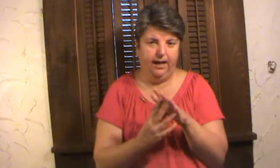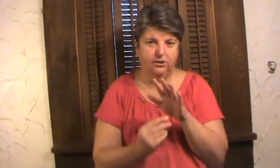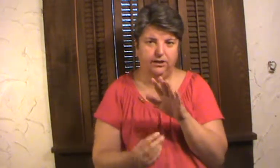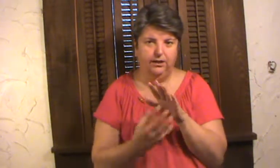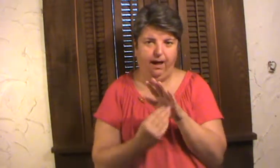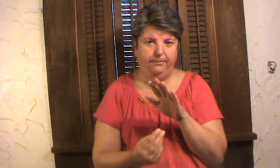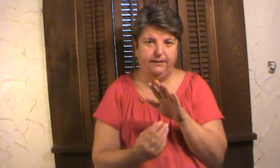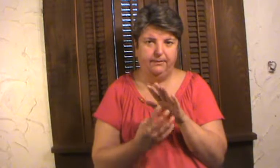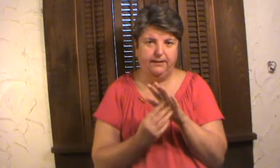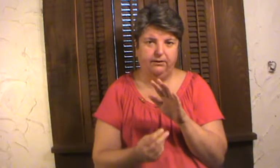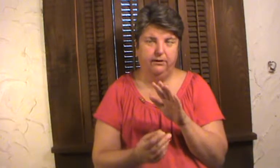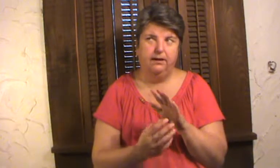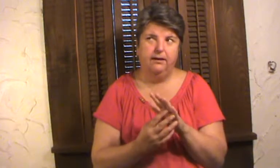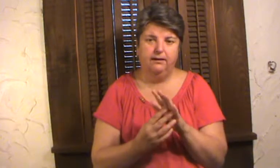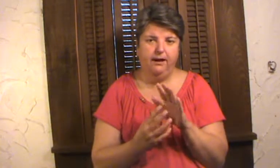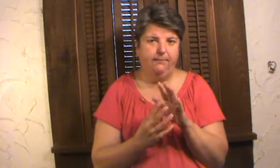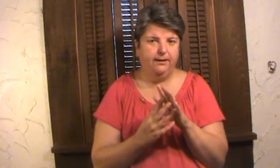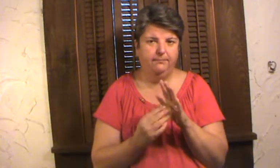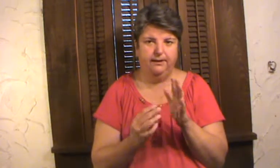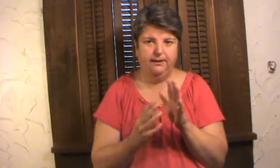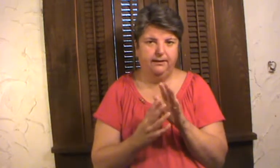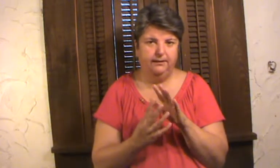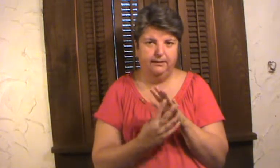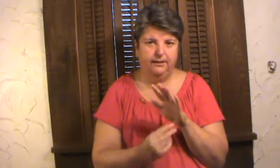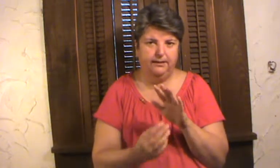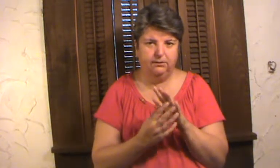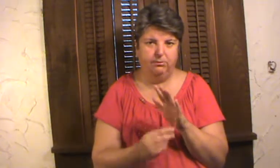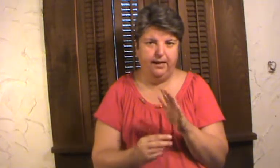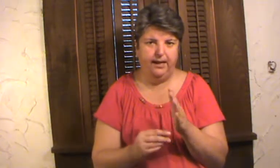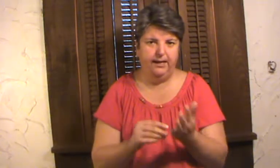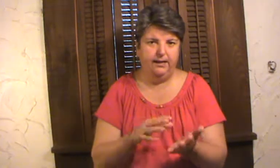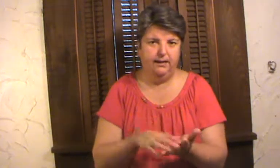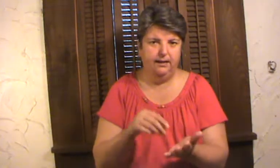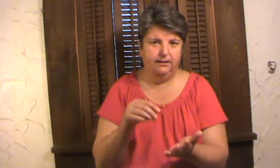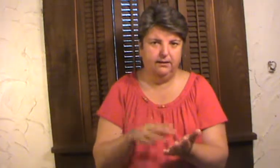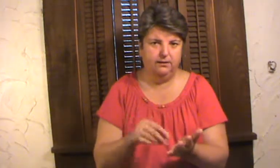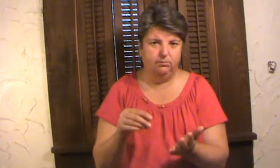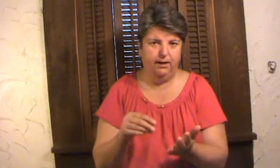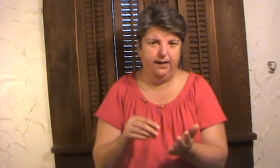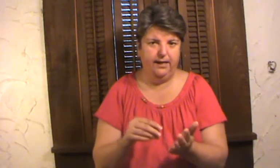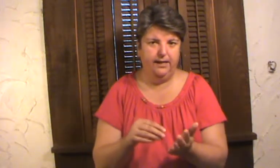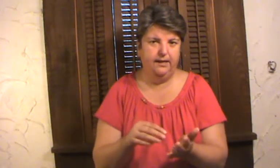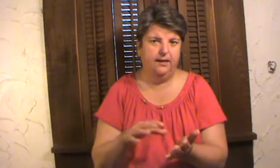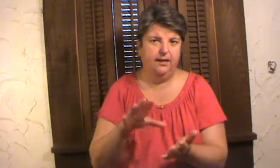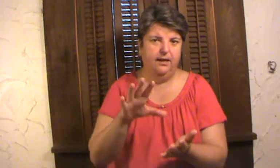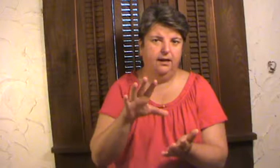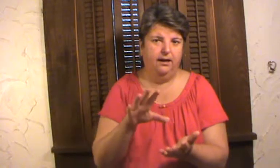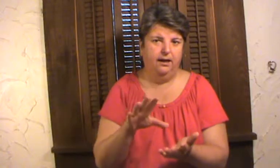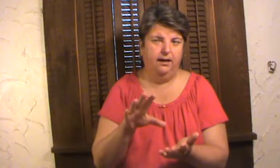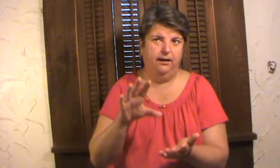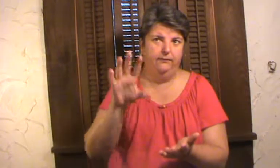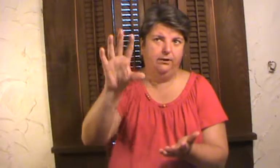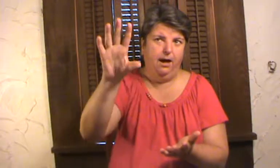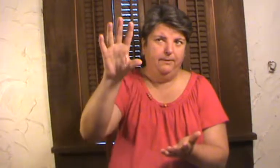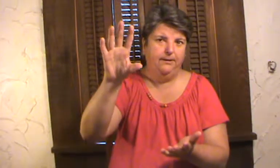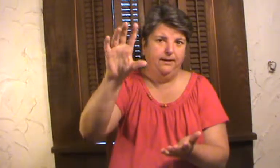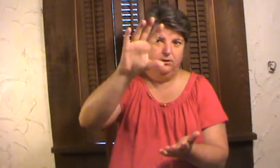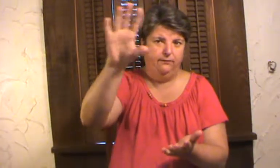actually copy can be down. Copy can be this way, this way. If you're copying things off like